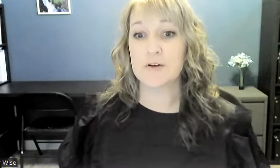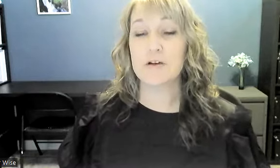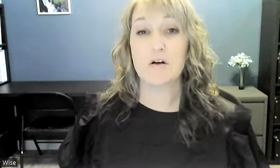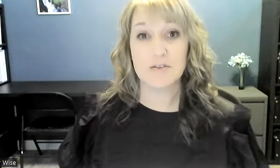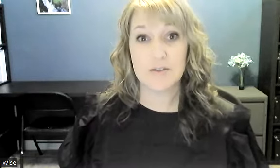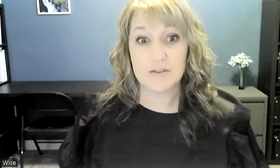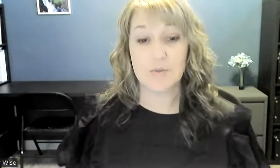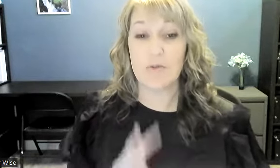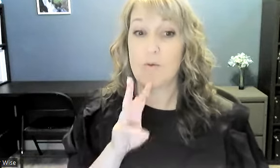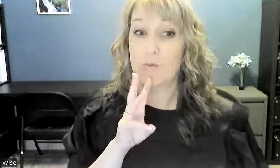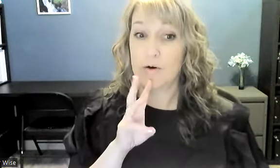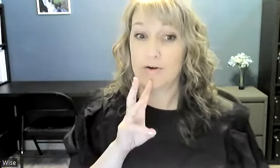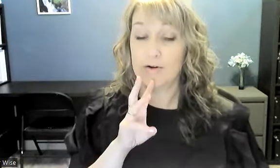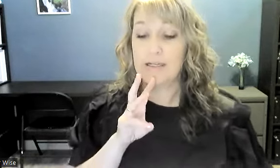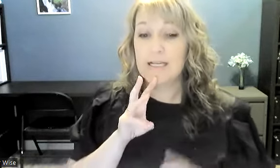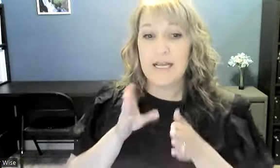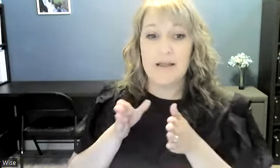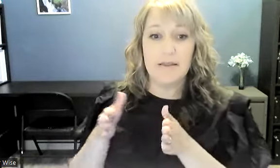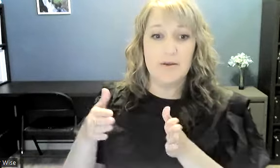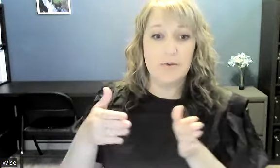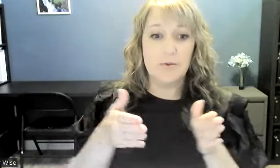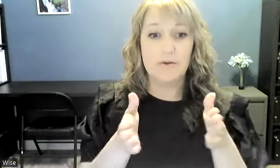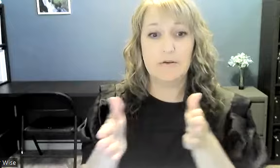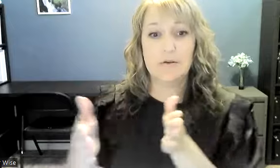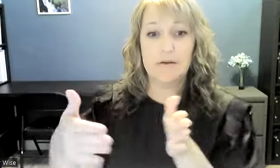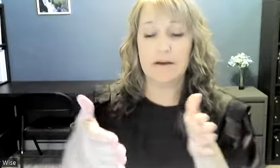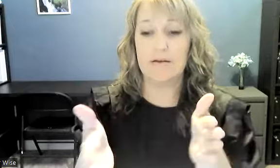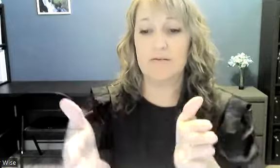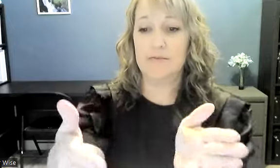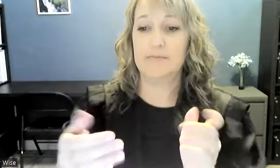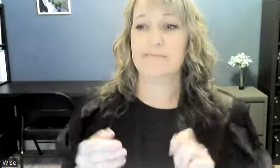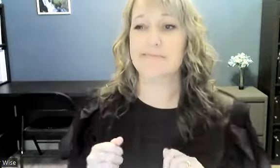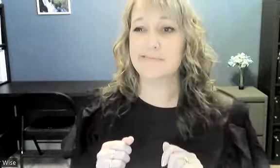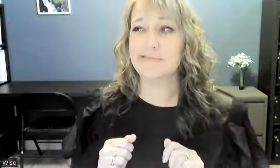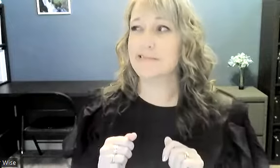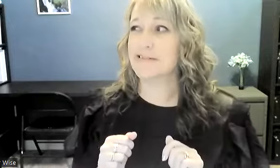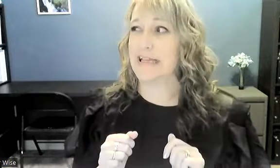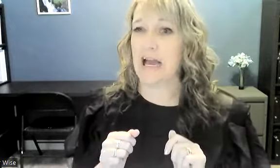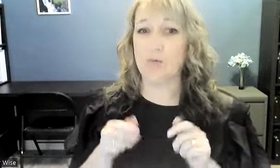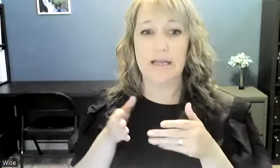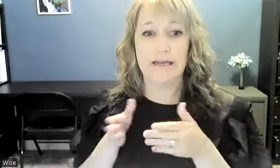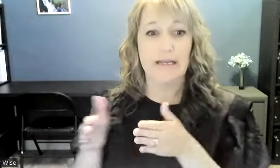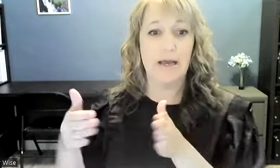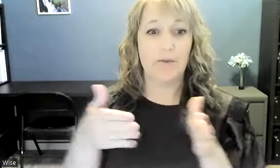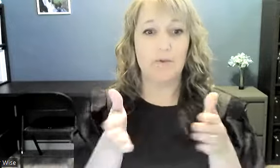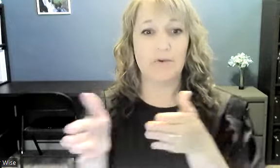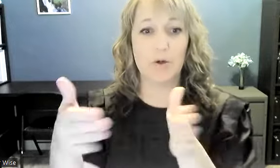River also starts with water, and then you kind of like outline how the river